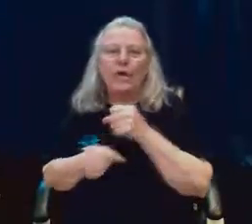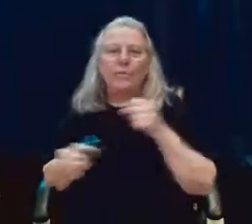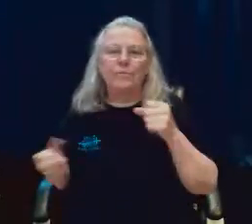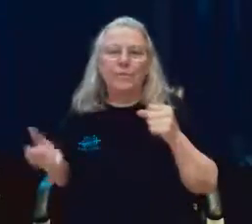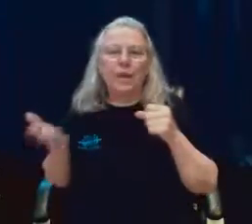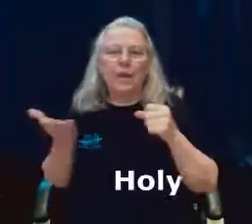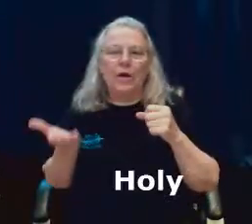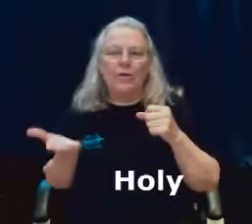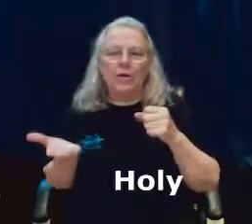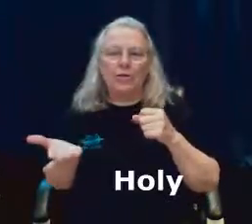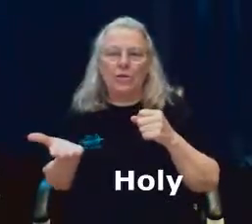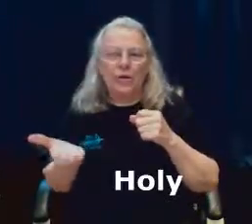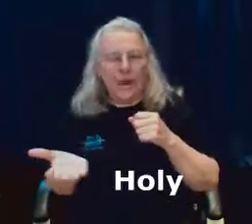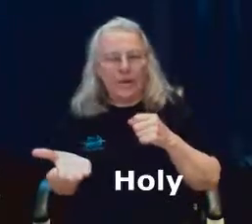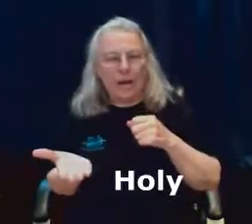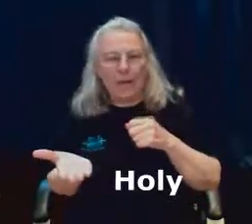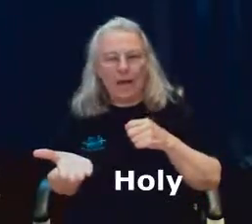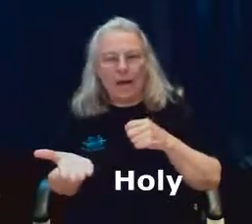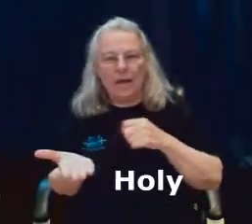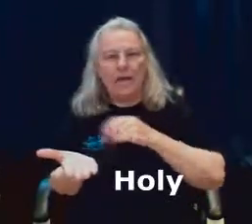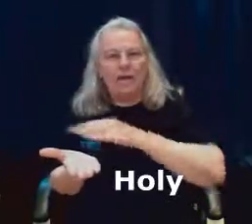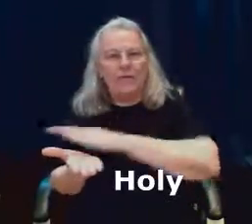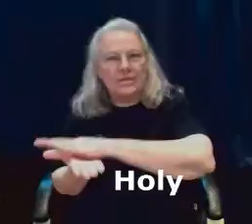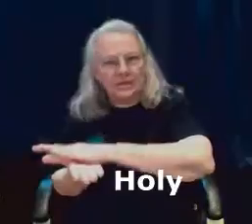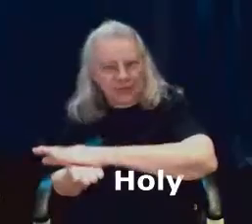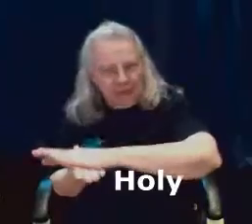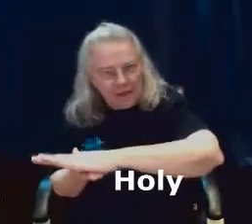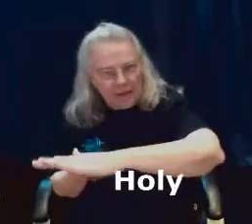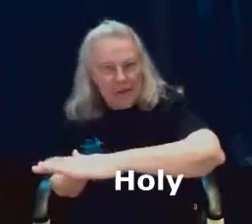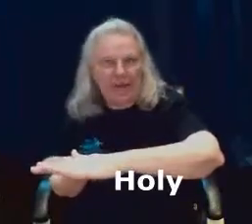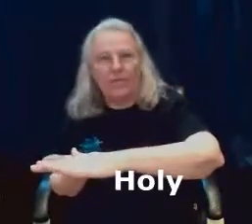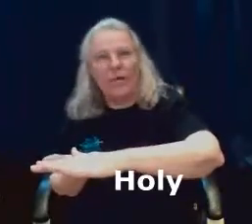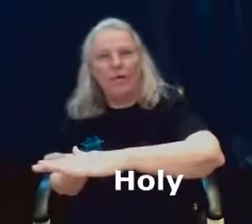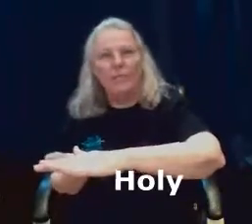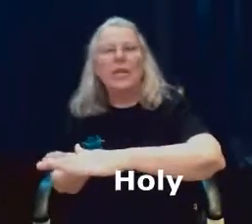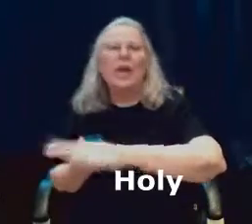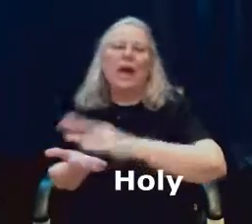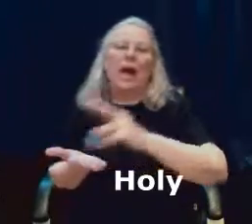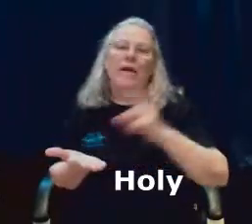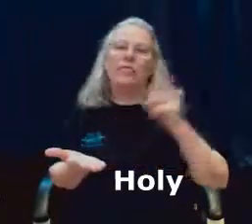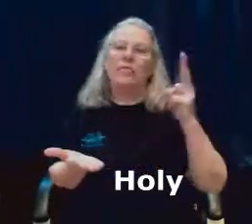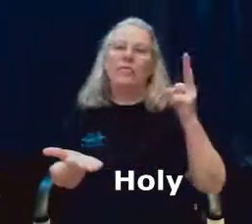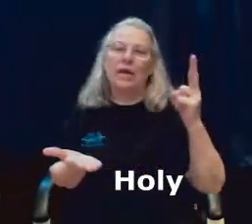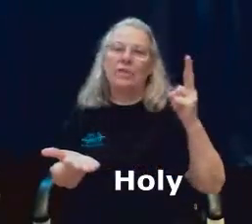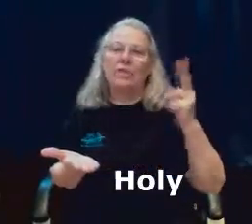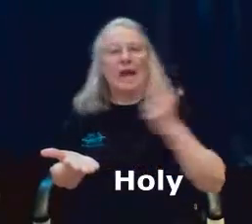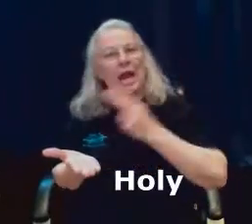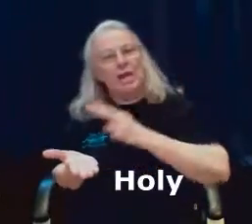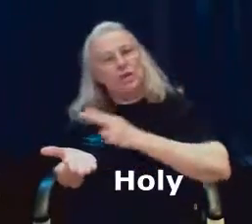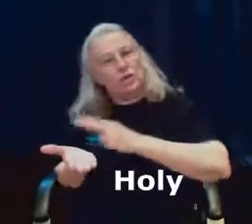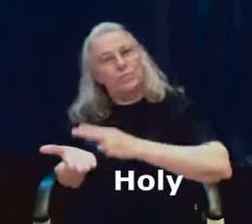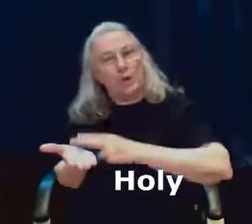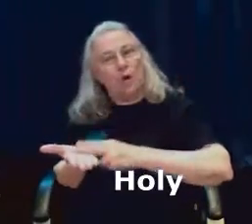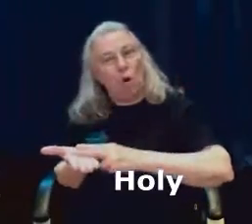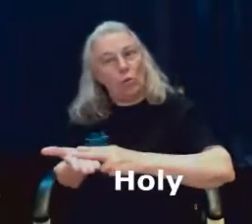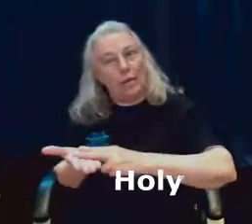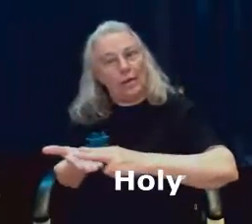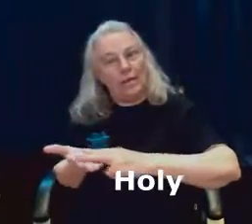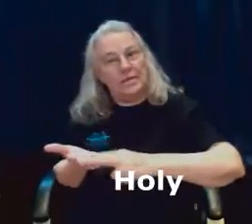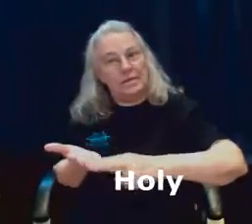Holy, your non-dominant hand, this is the clean area. And if you think of the H being holy,